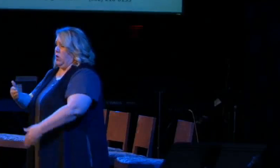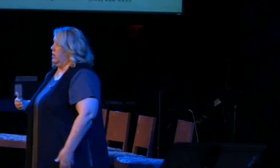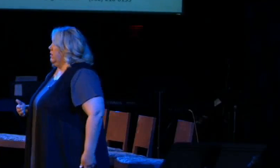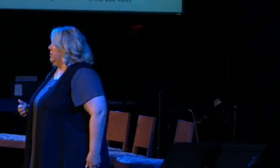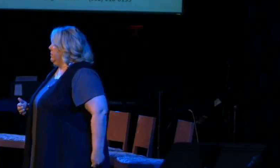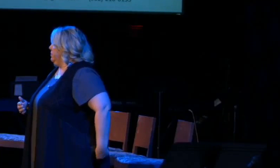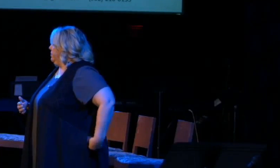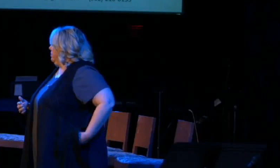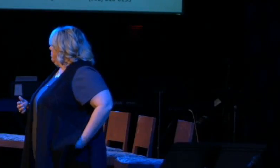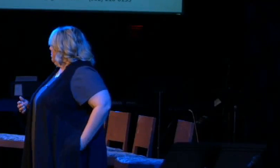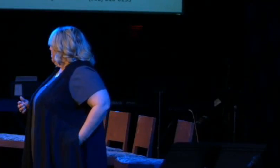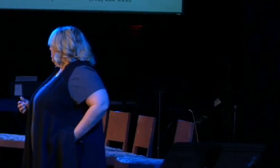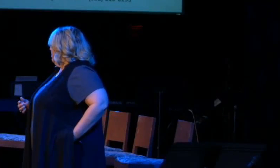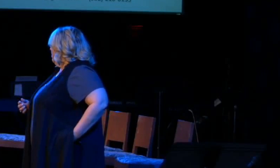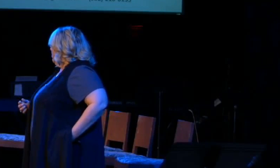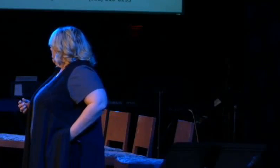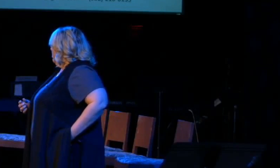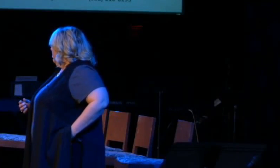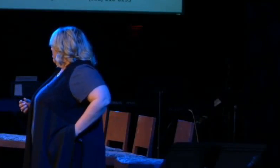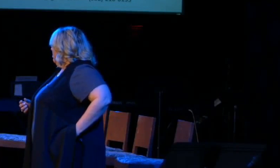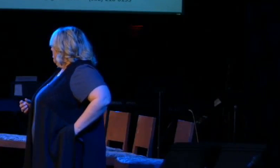And welcome Dave Nuckols.